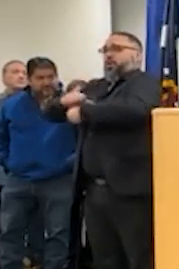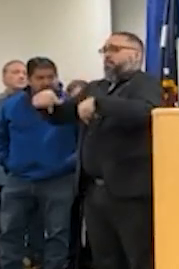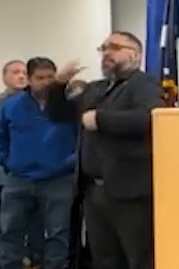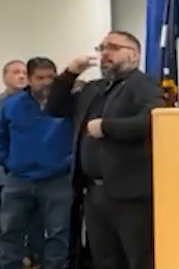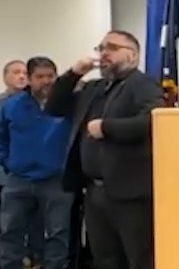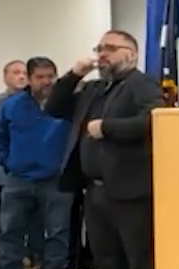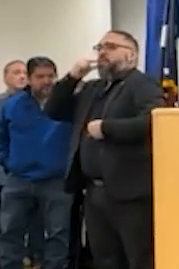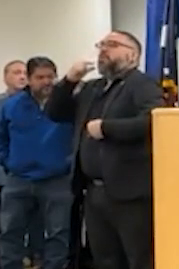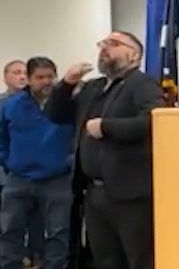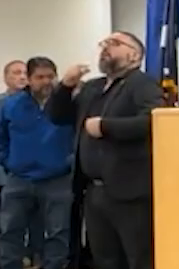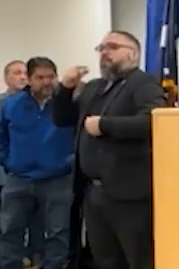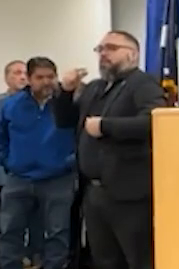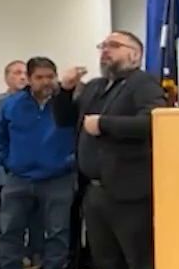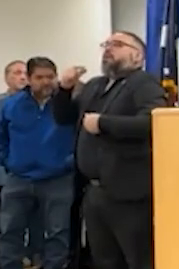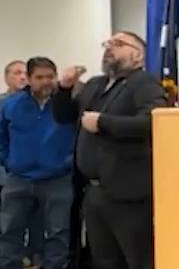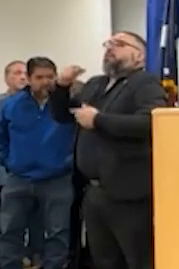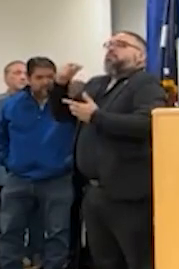to minimize